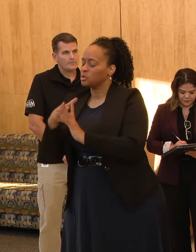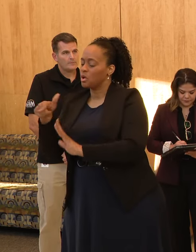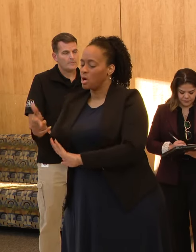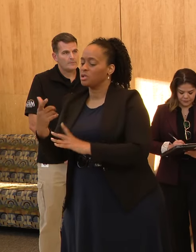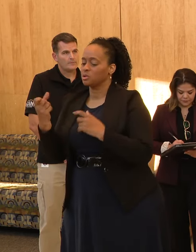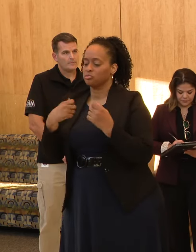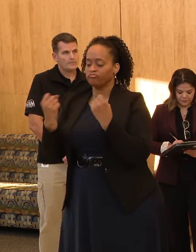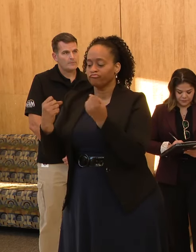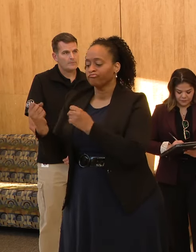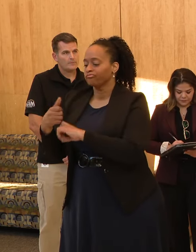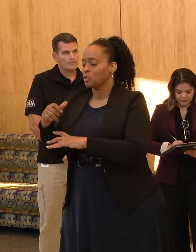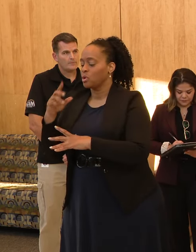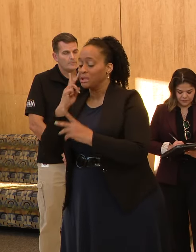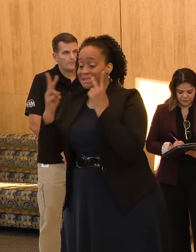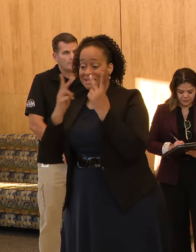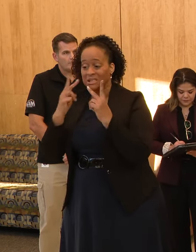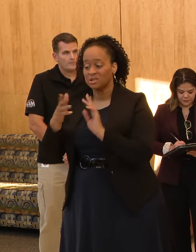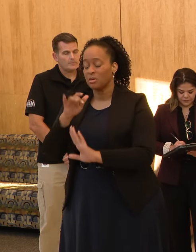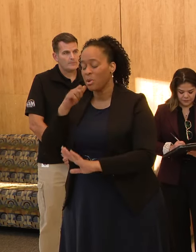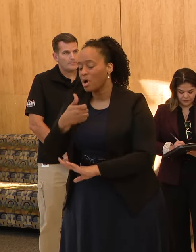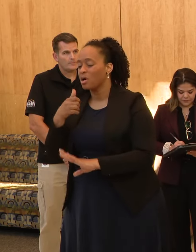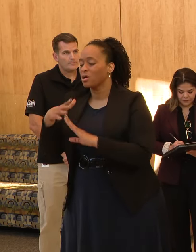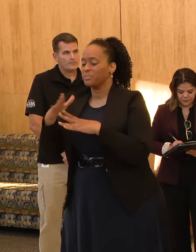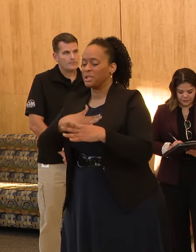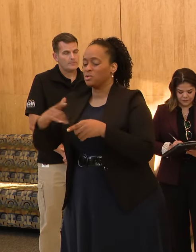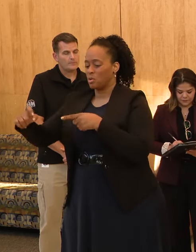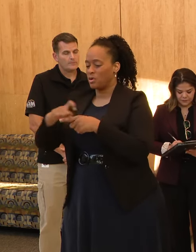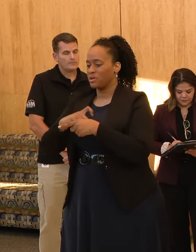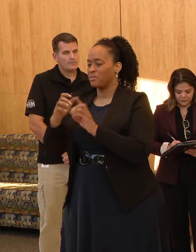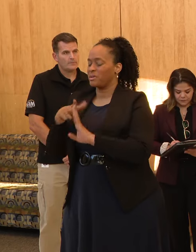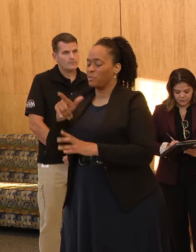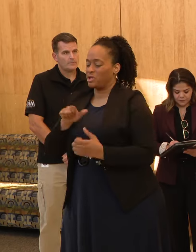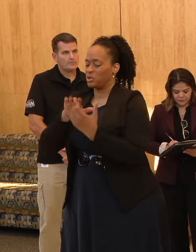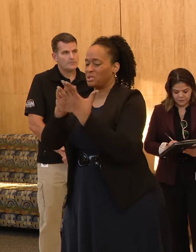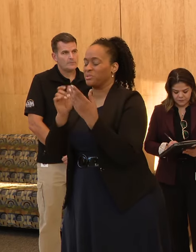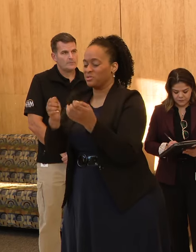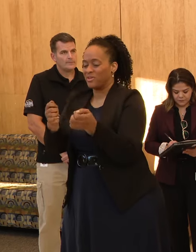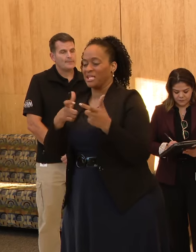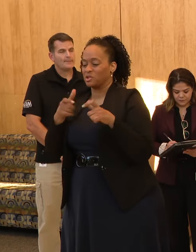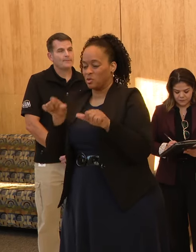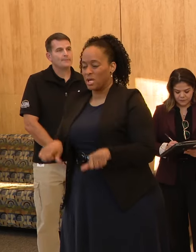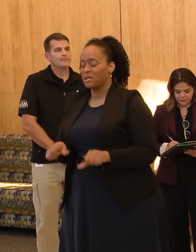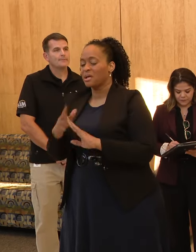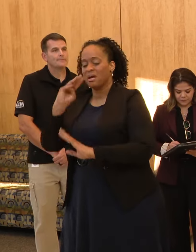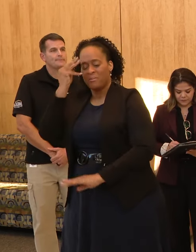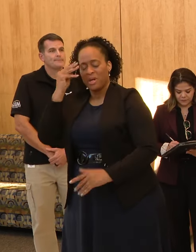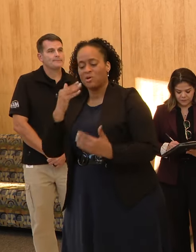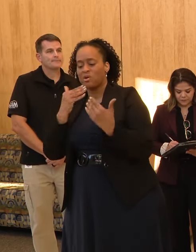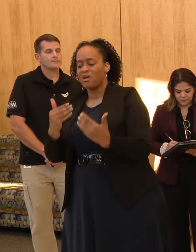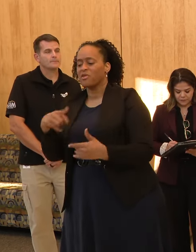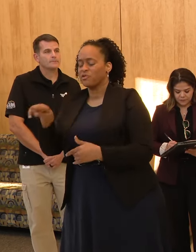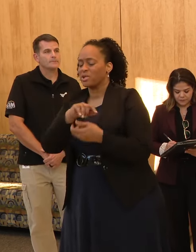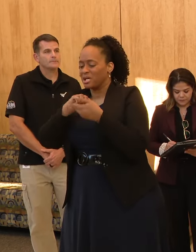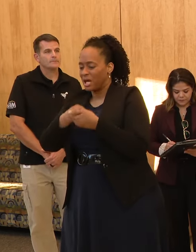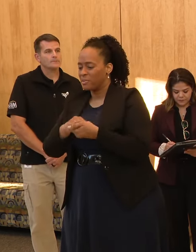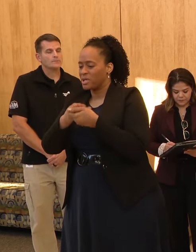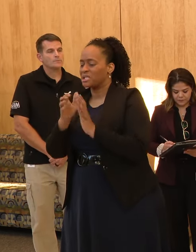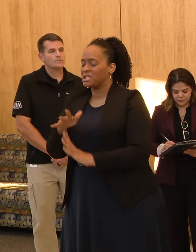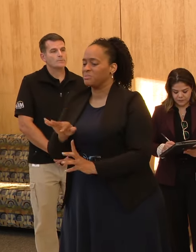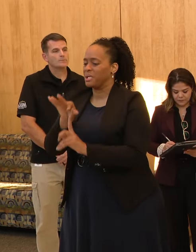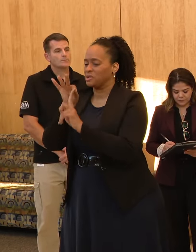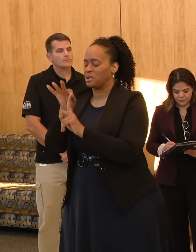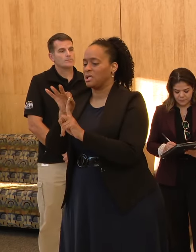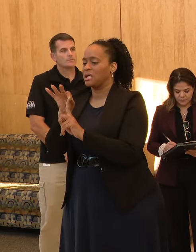business tomorrow, be sure to call those in as well. We address those as fast as we can. But Mayor, grateful for the collaboration,